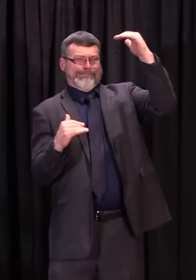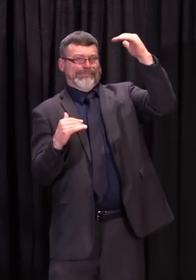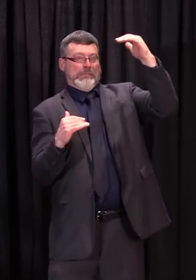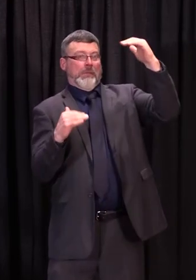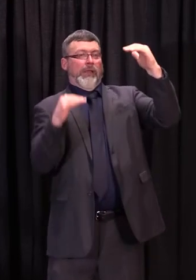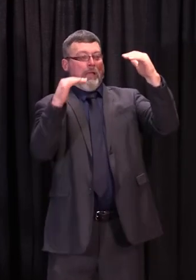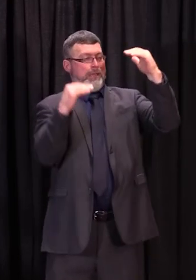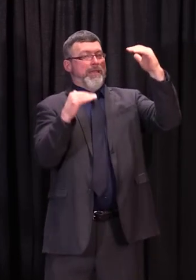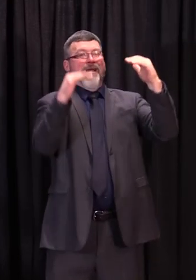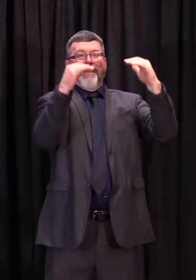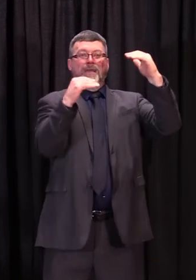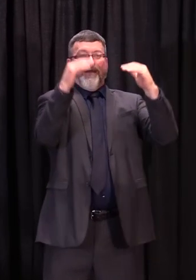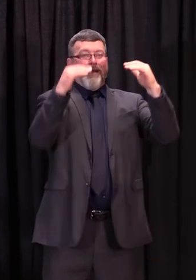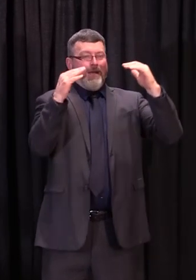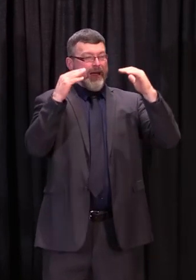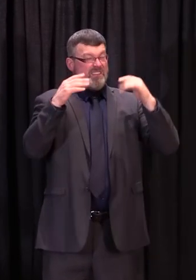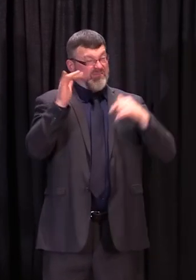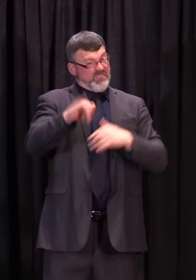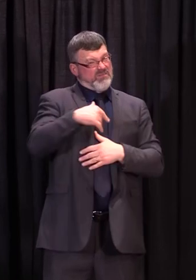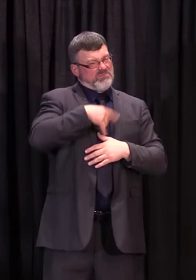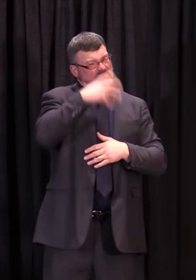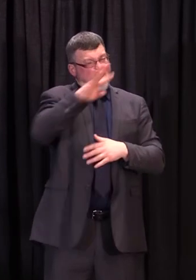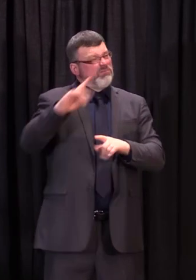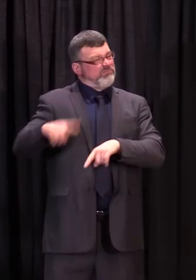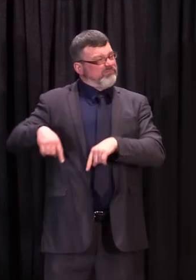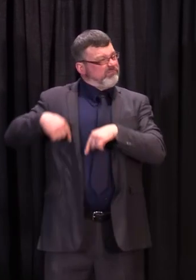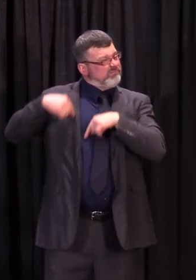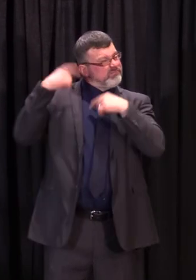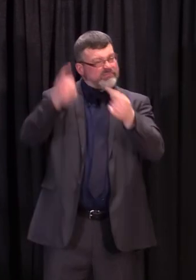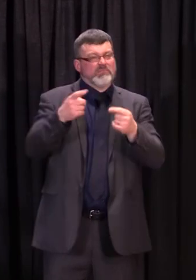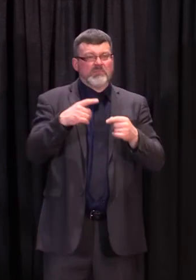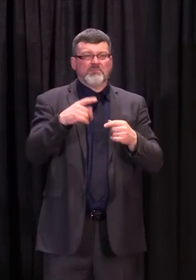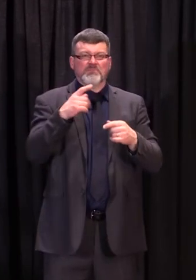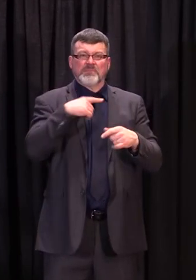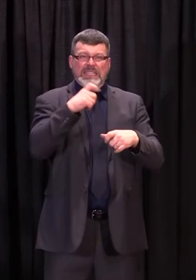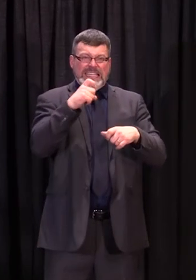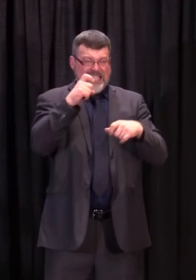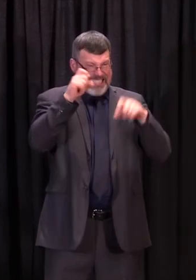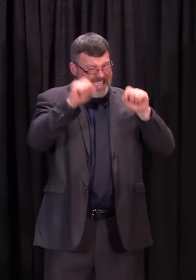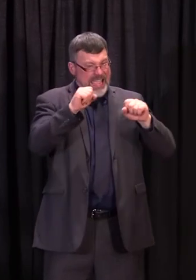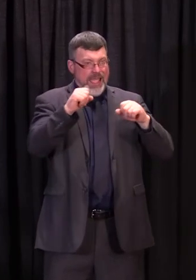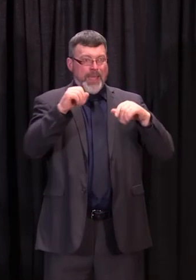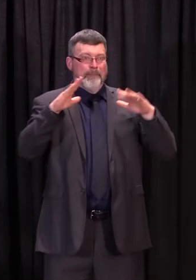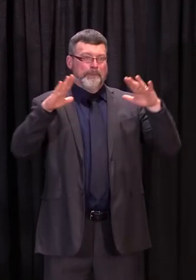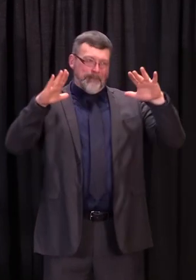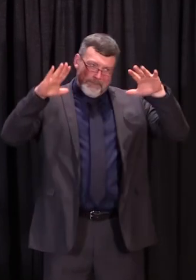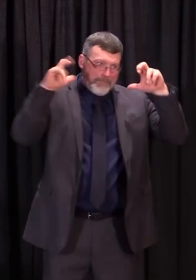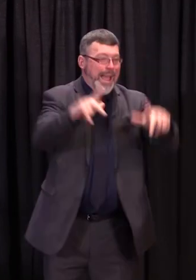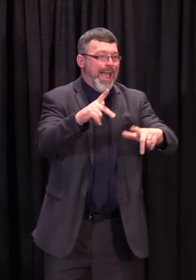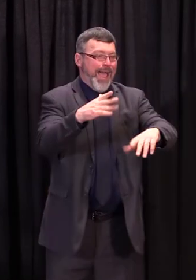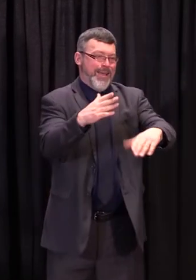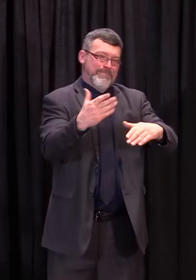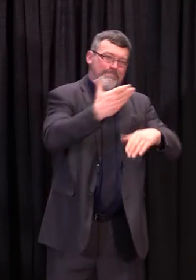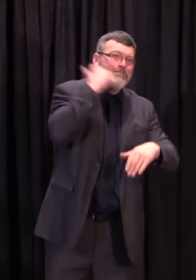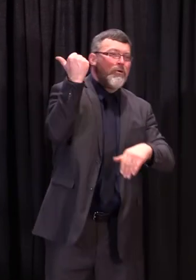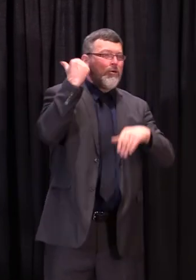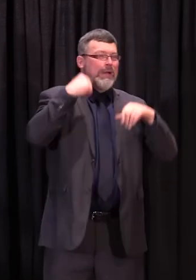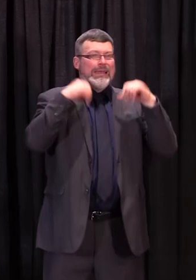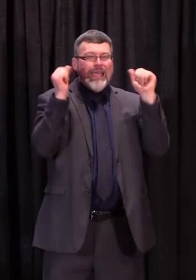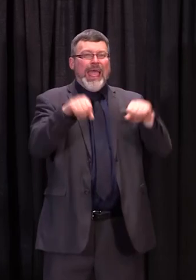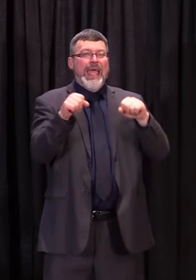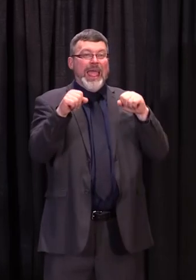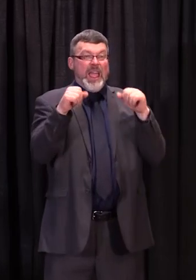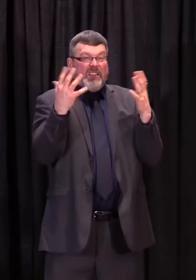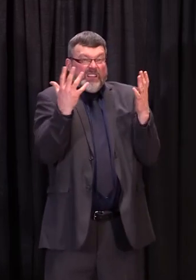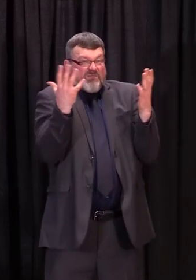This is the only way we can build back better and stronger than before. And that is exactly what President Biden has said he wants